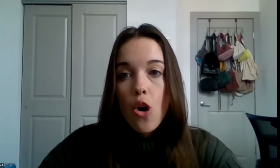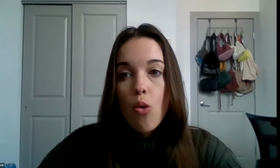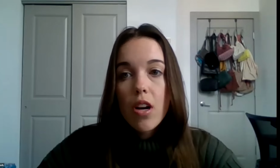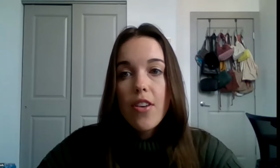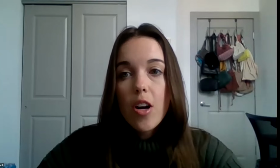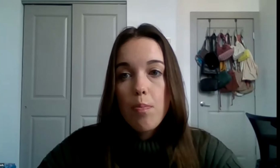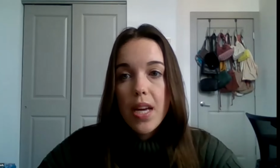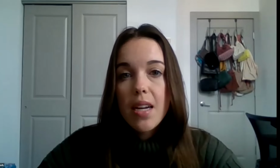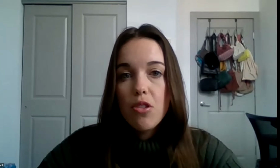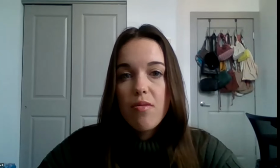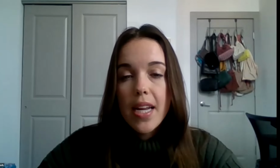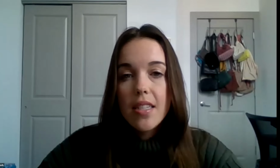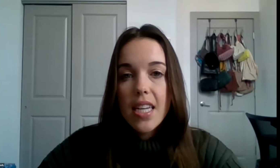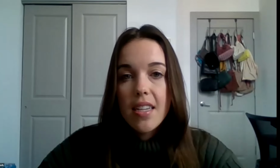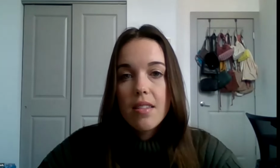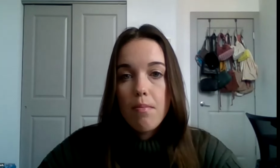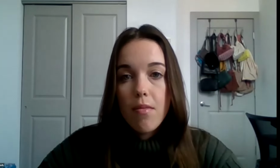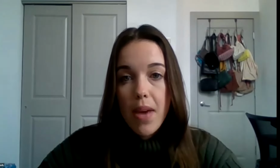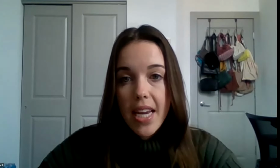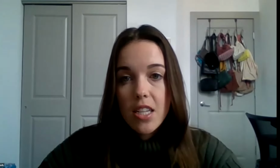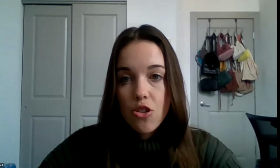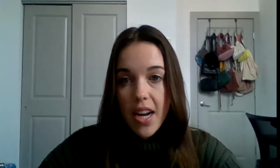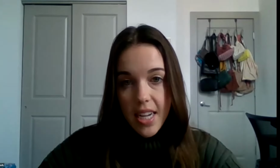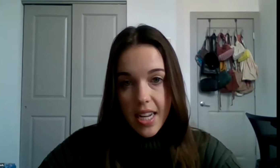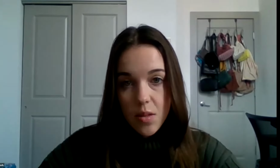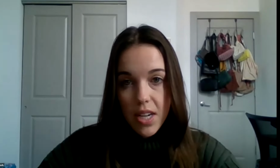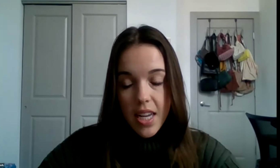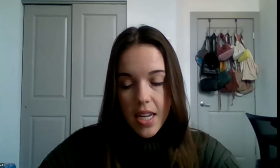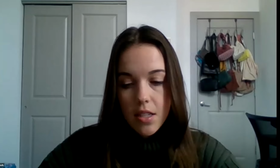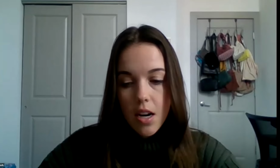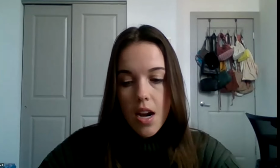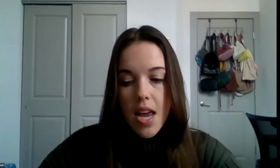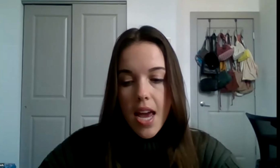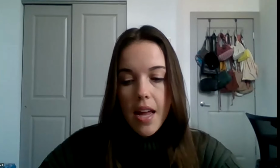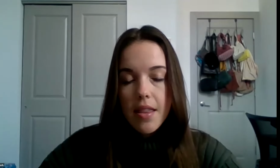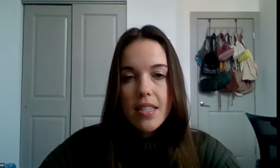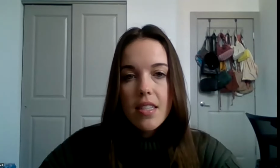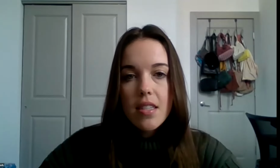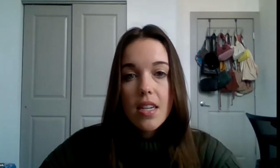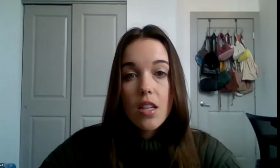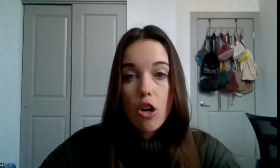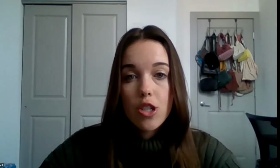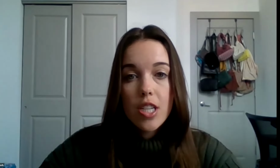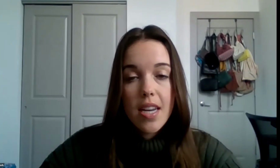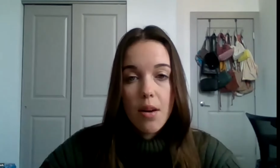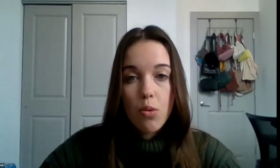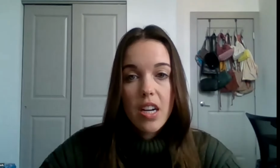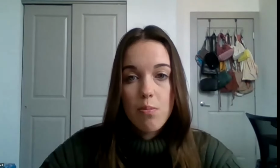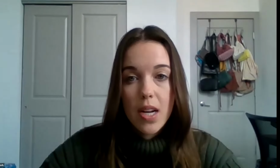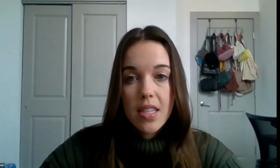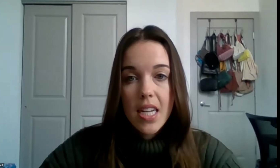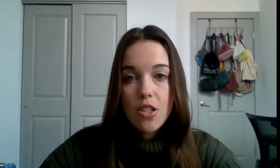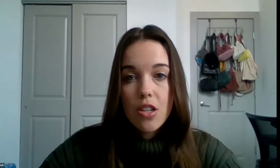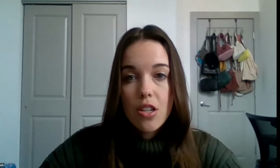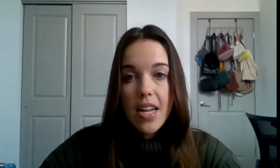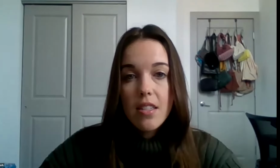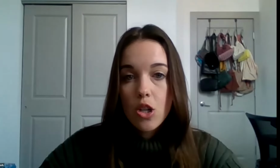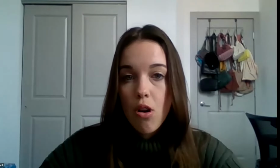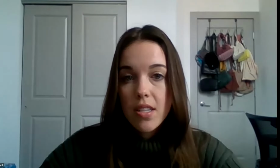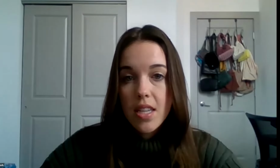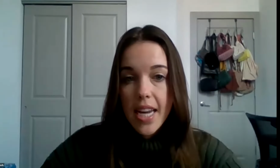cancer, one of our big movements is Making Strides Against Breast Cancer. And this is the largest network of breast